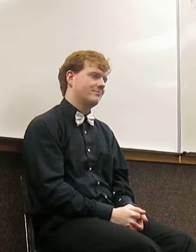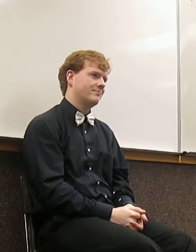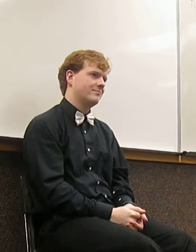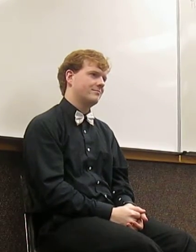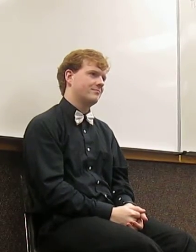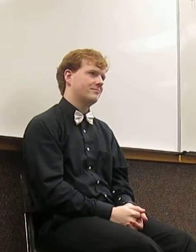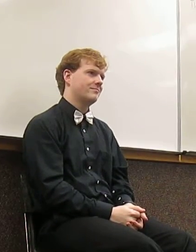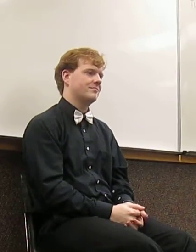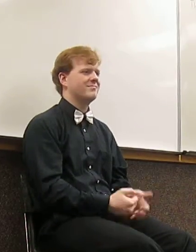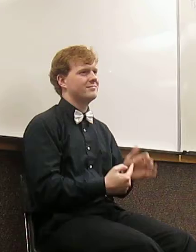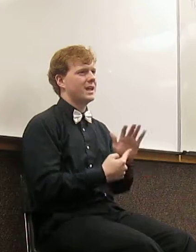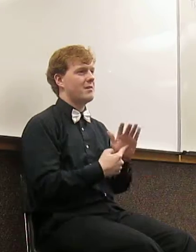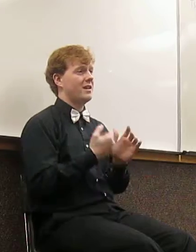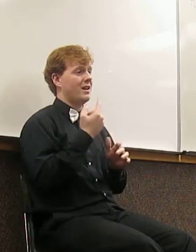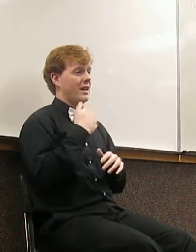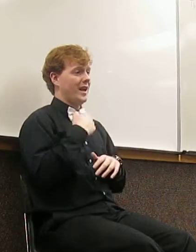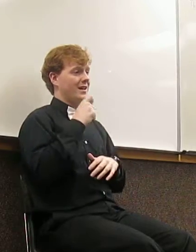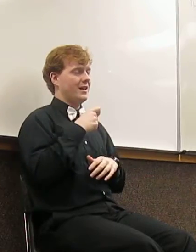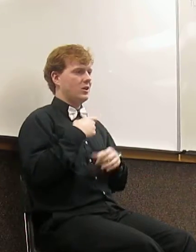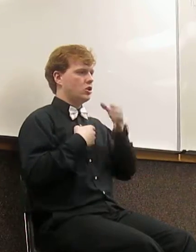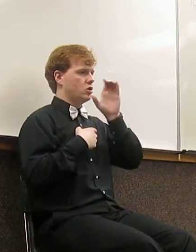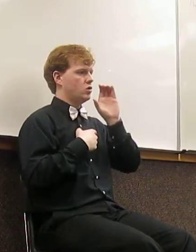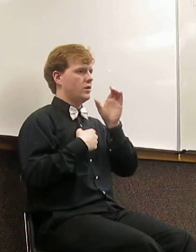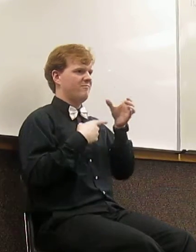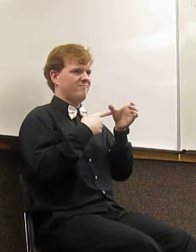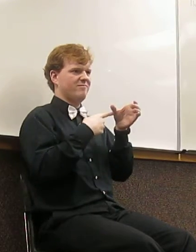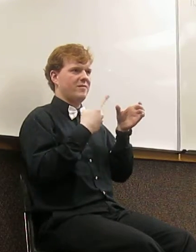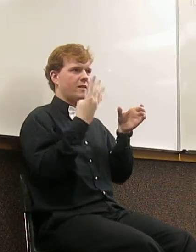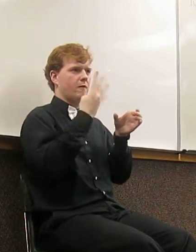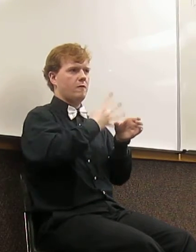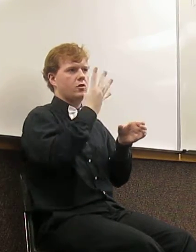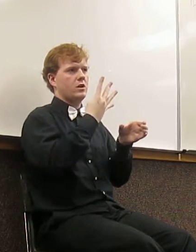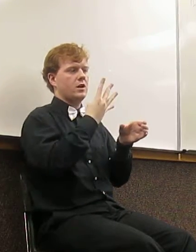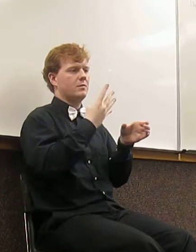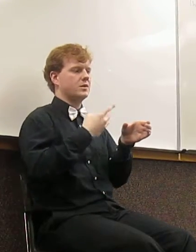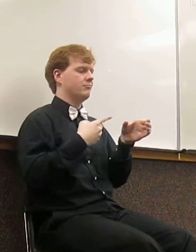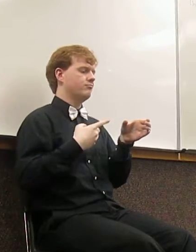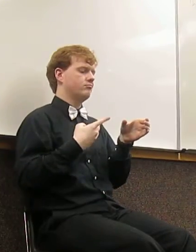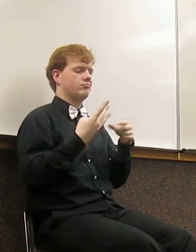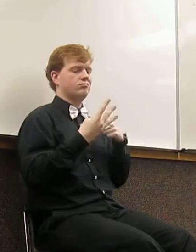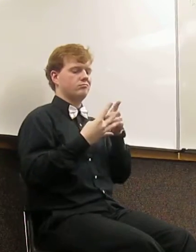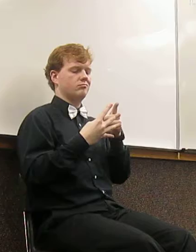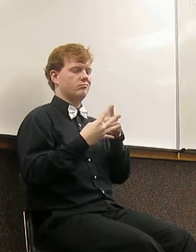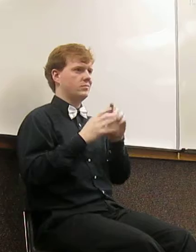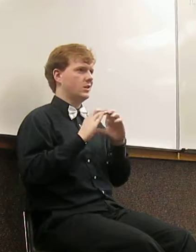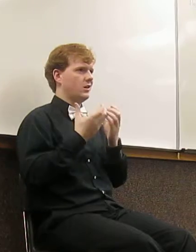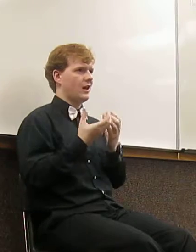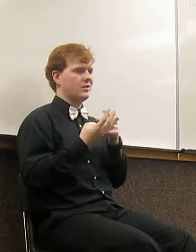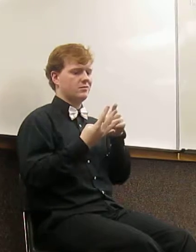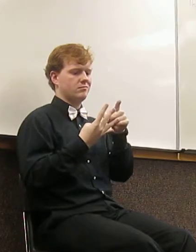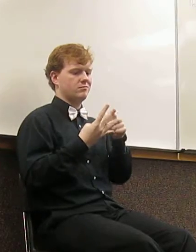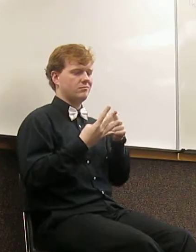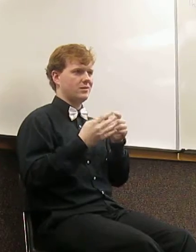I drank one of them first and second hour. Okay. The next one I drank during third and fourth hour. So there's